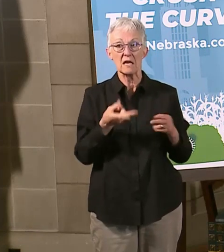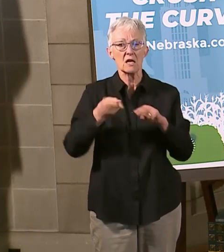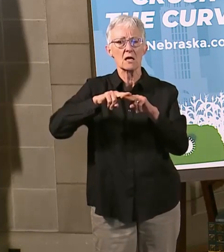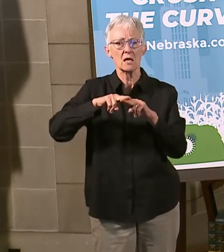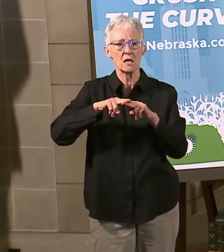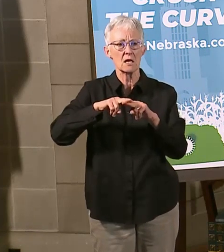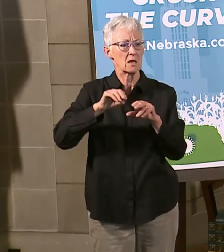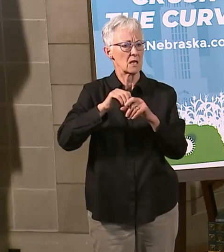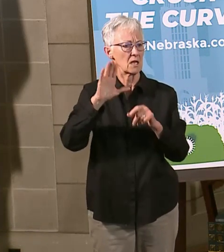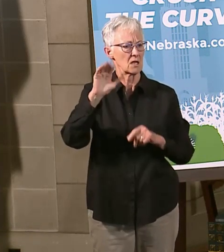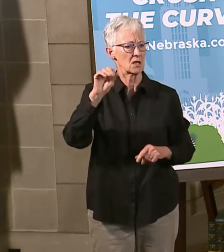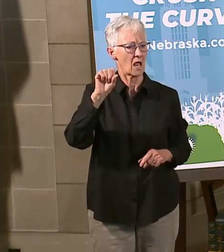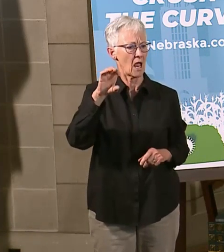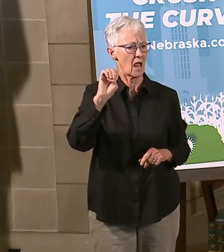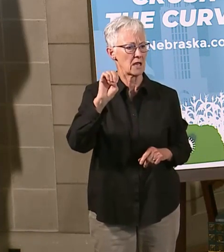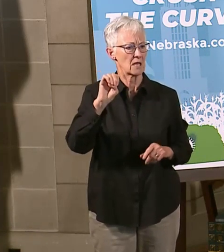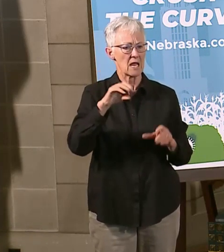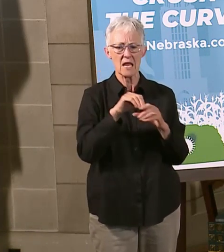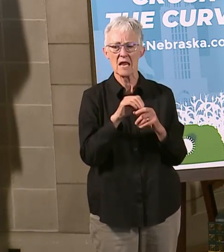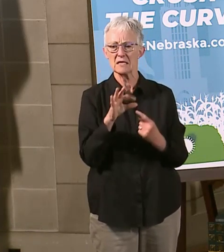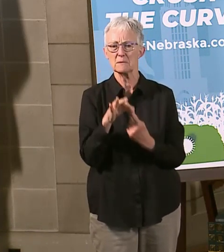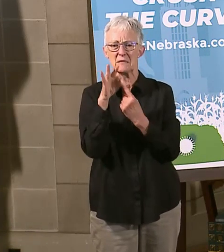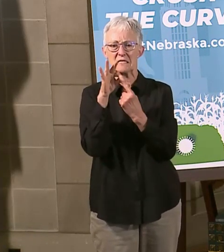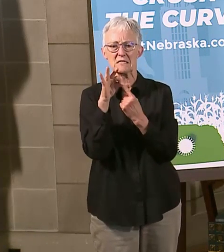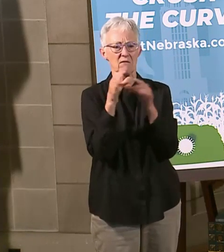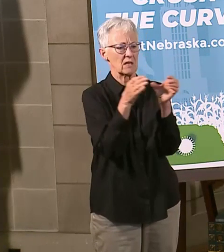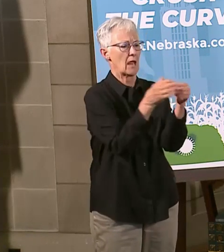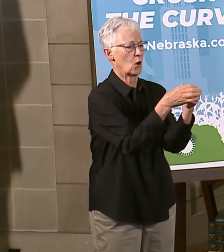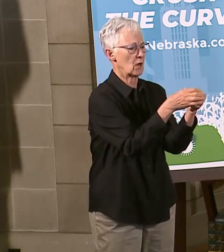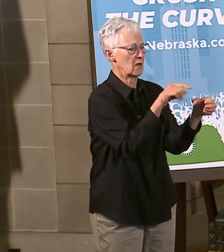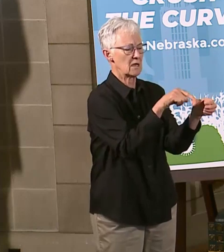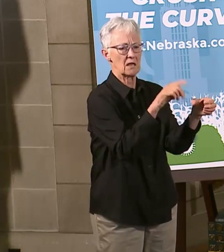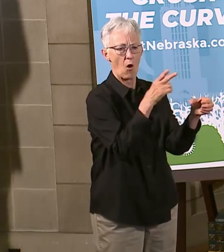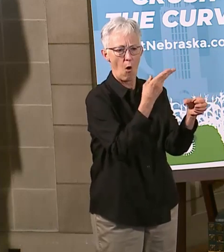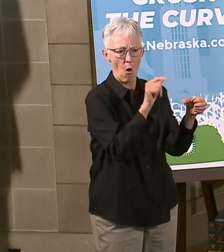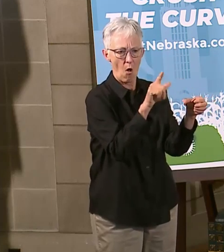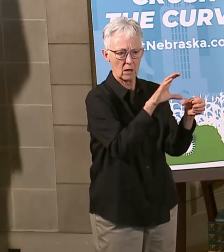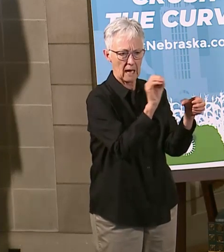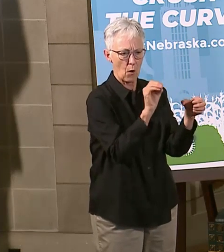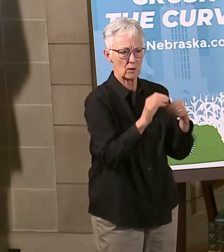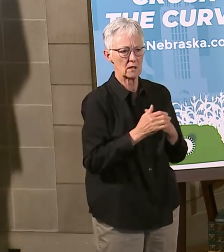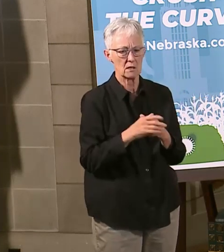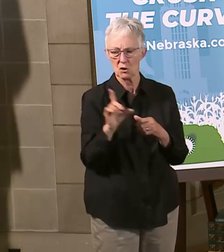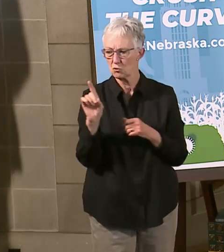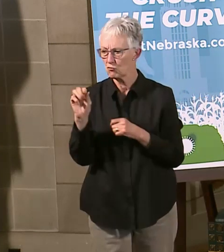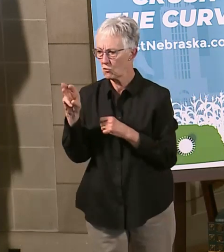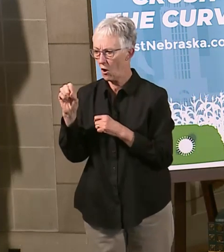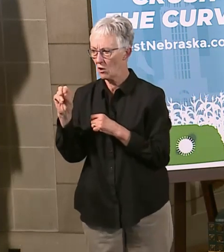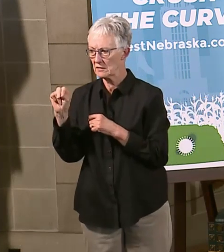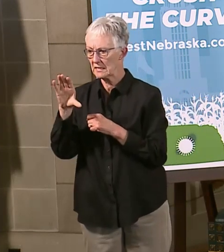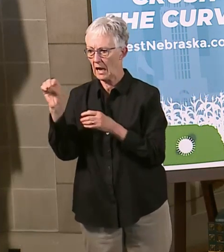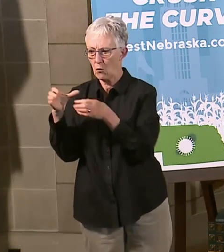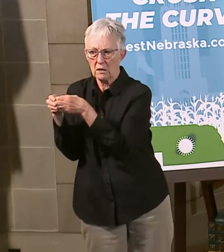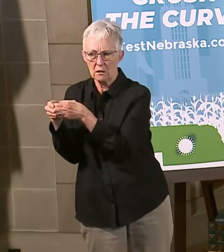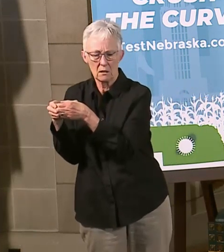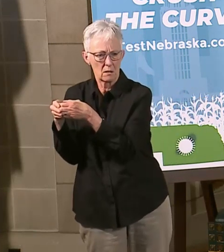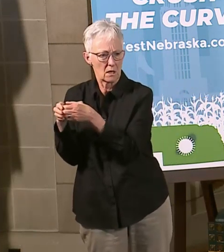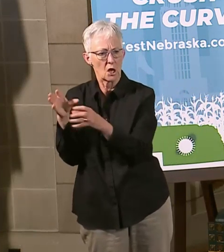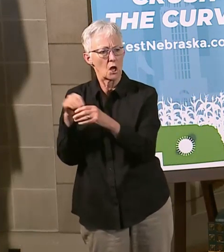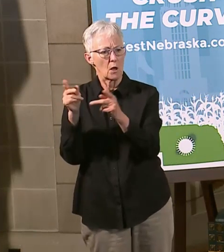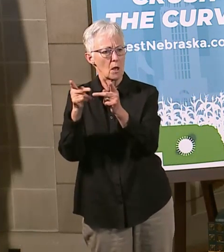really focused in some areas like Hall County or Dawson County, Dakota County, Madison County. So again, they're